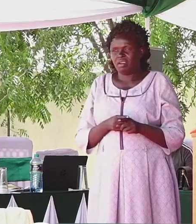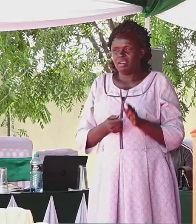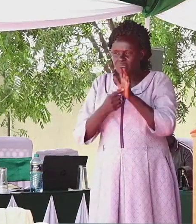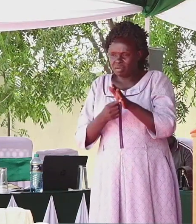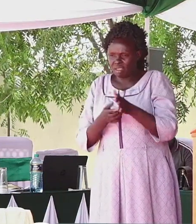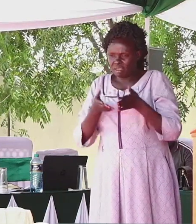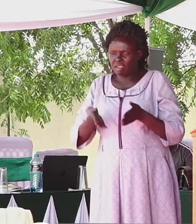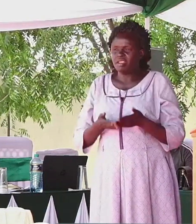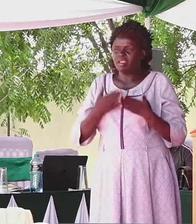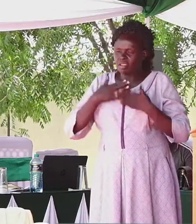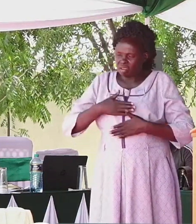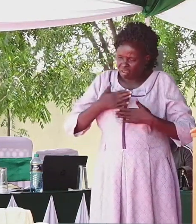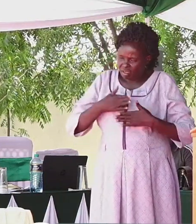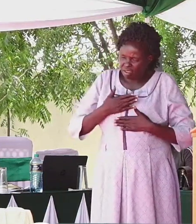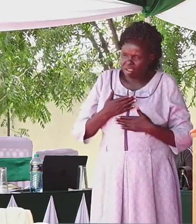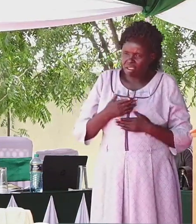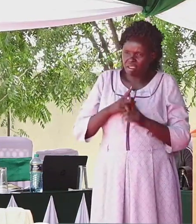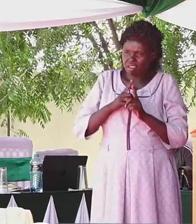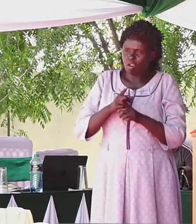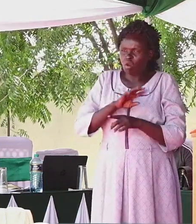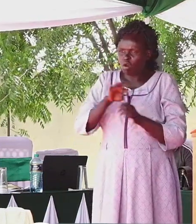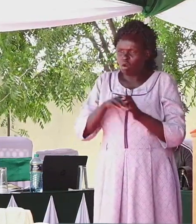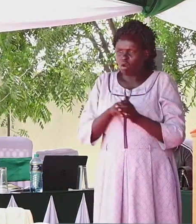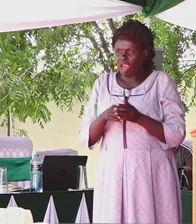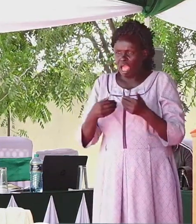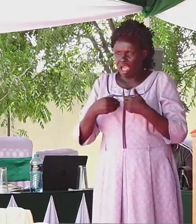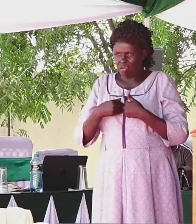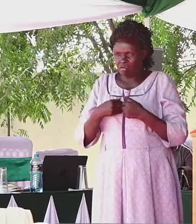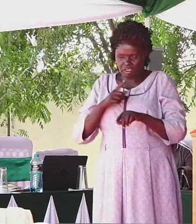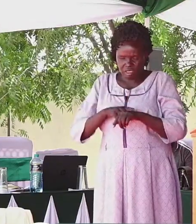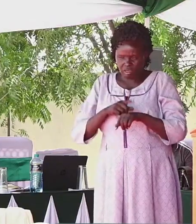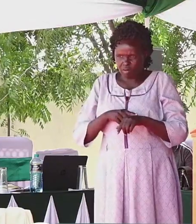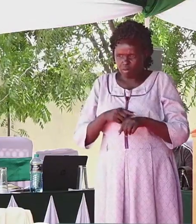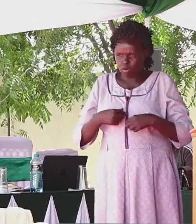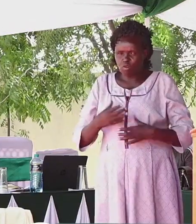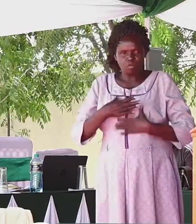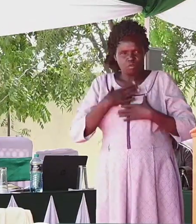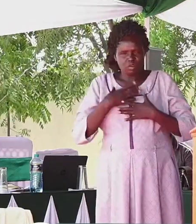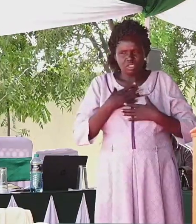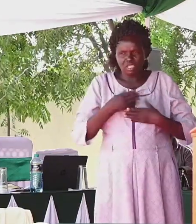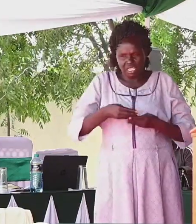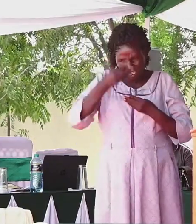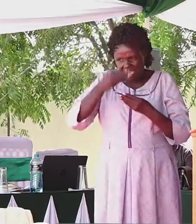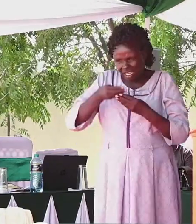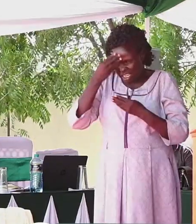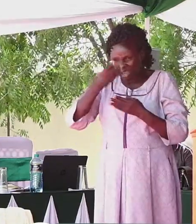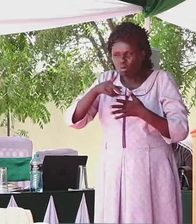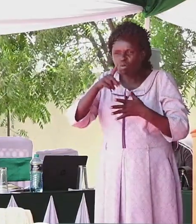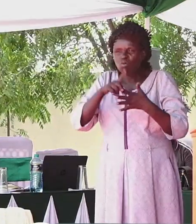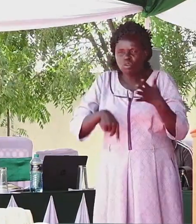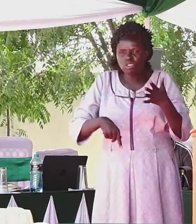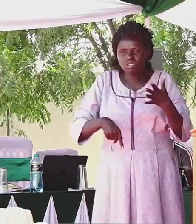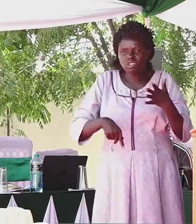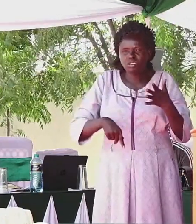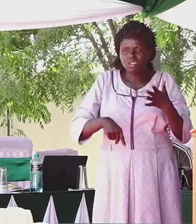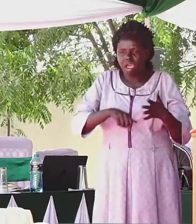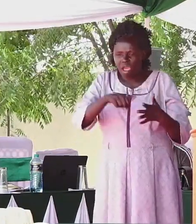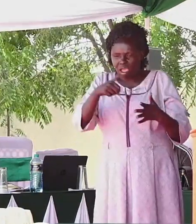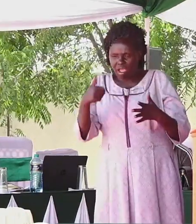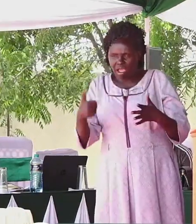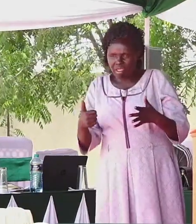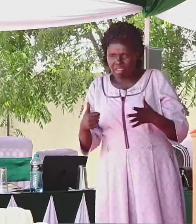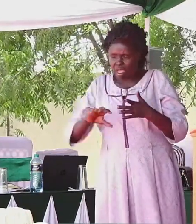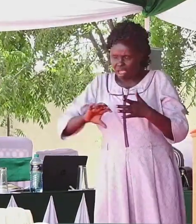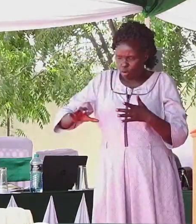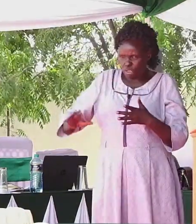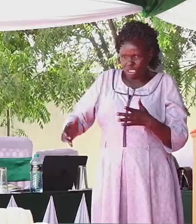want to appreciate them. I hope we all had an opportunity to visit and learn what other counties